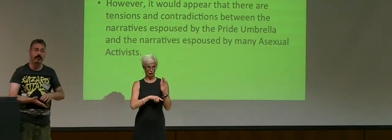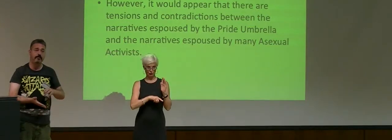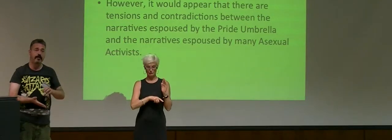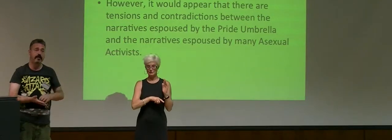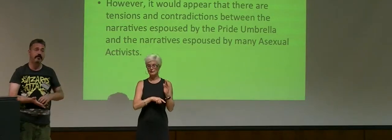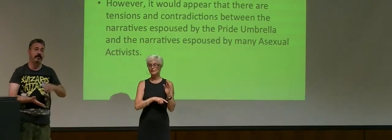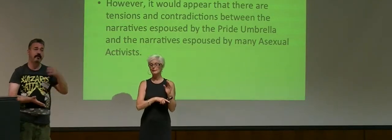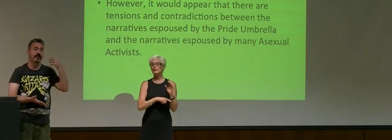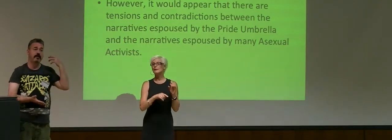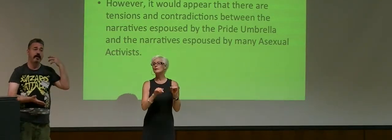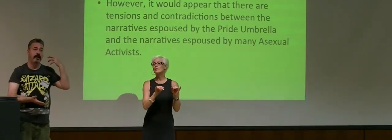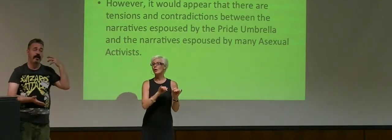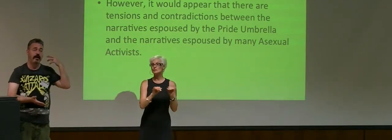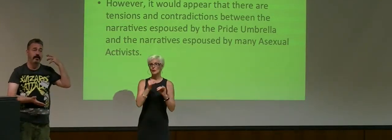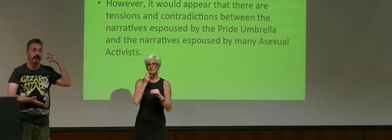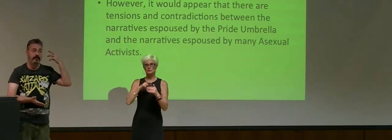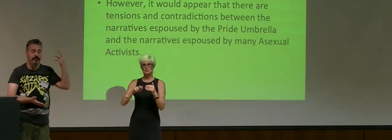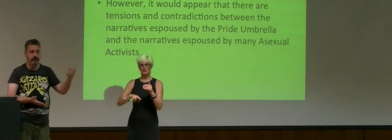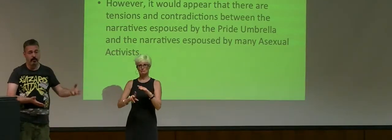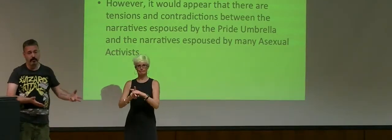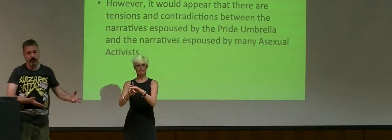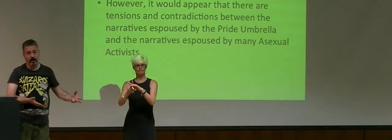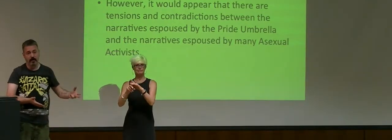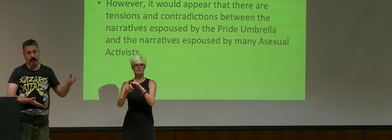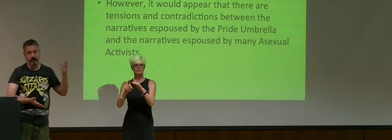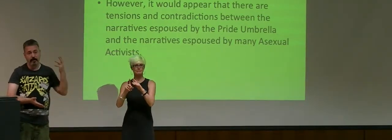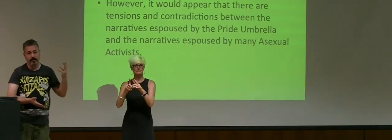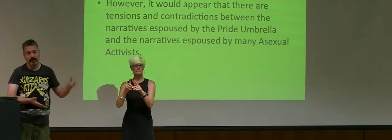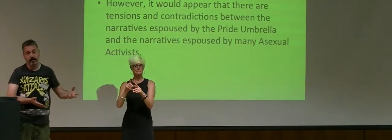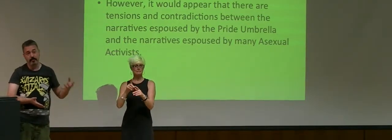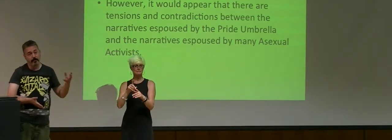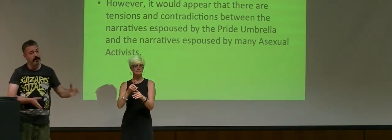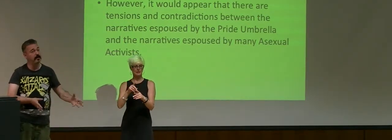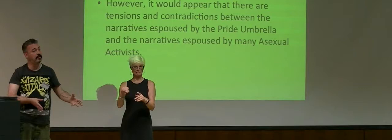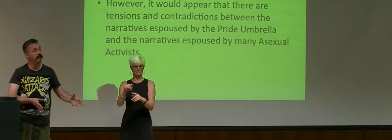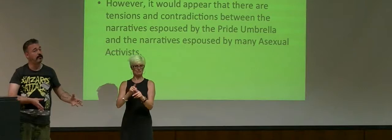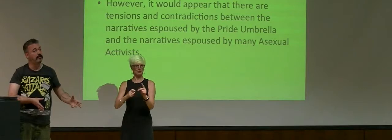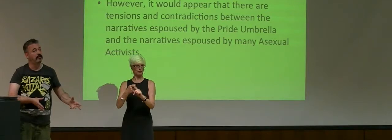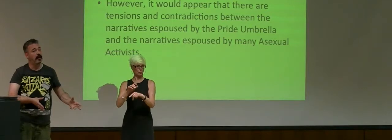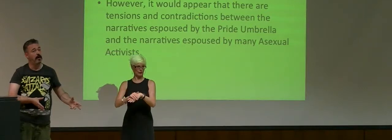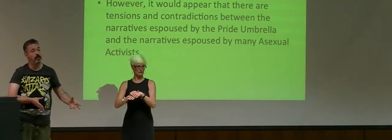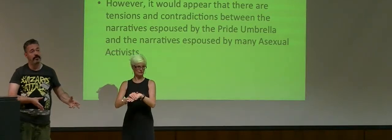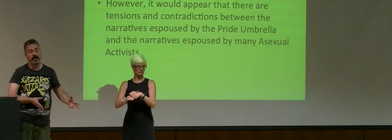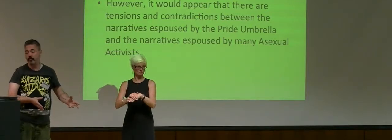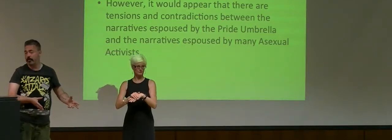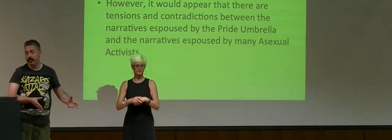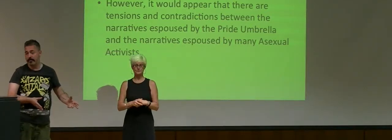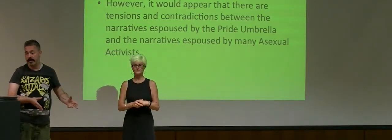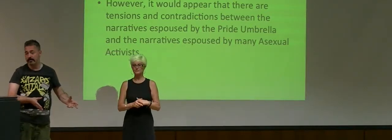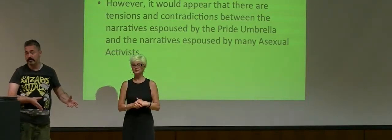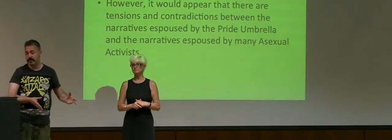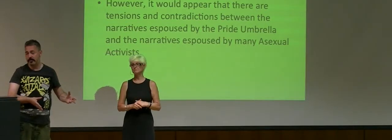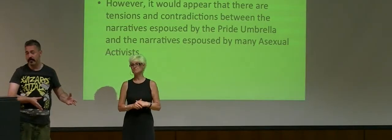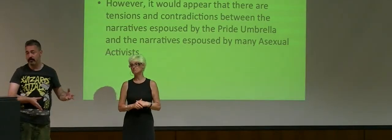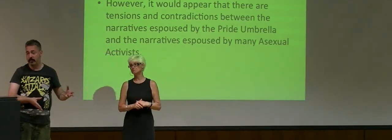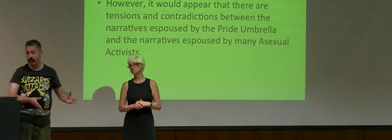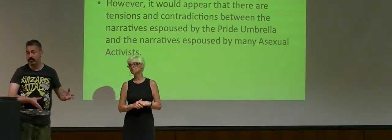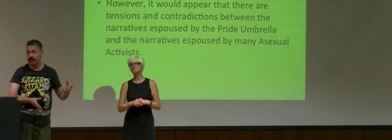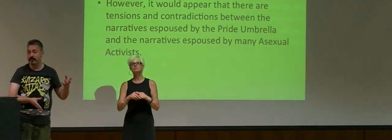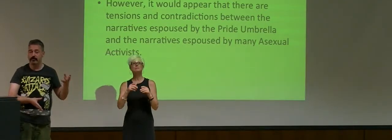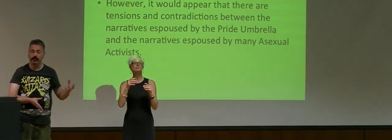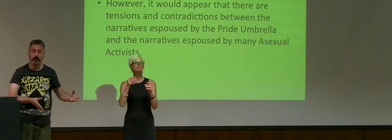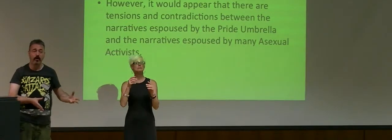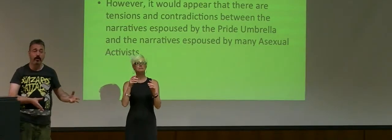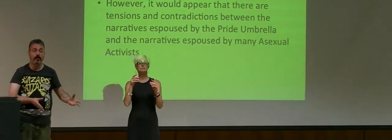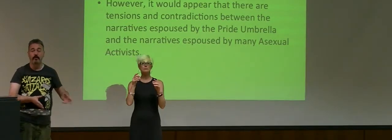the result that's appeared in the work of people I know in Britain. Whether that will be replicated in other parts of the